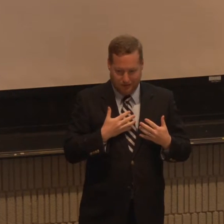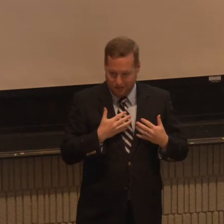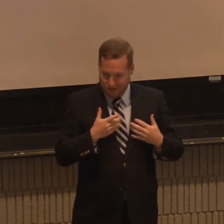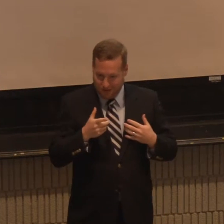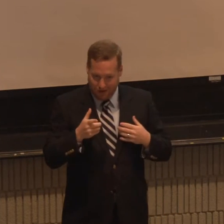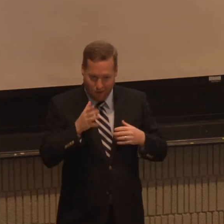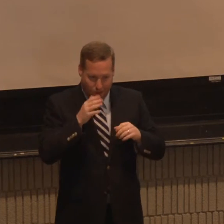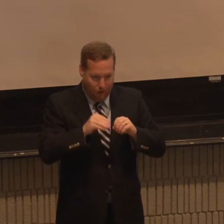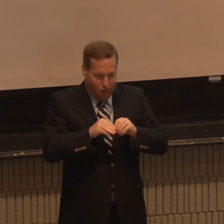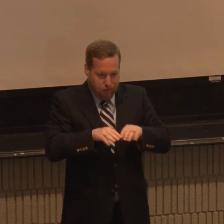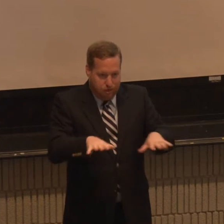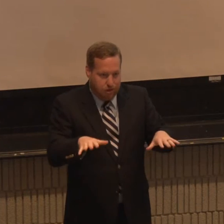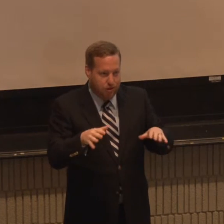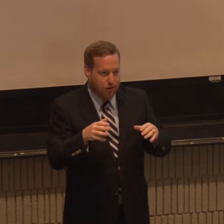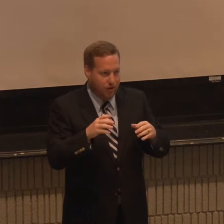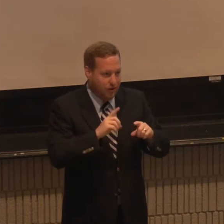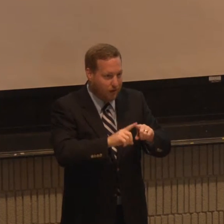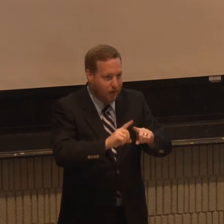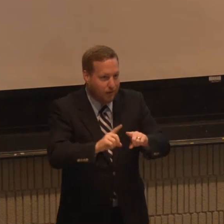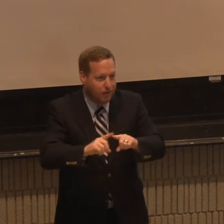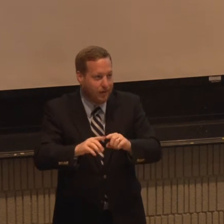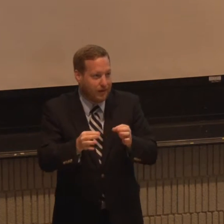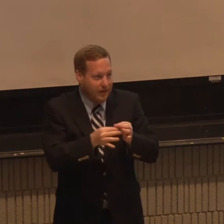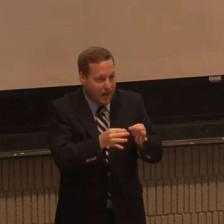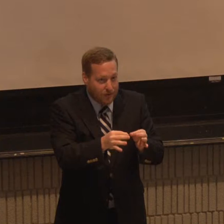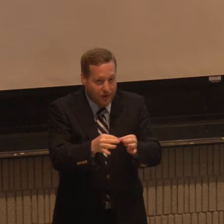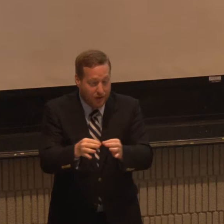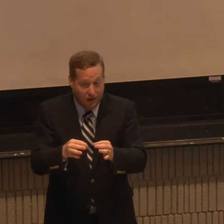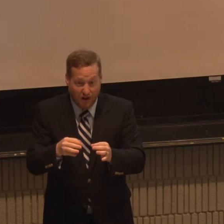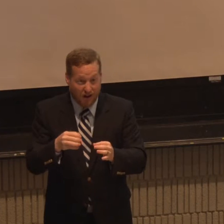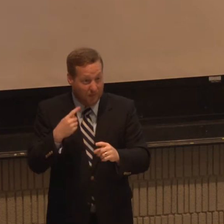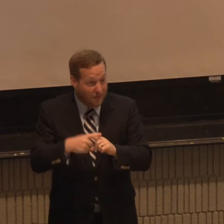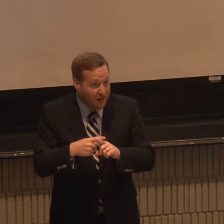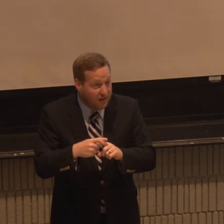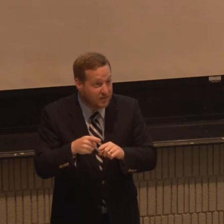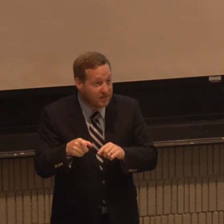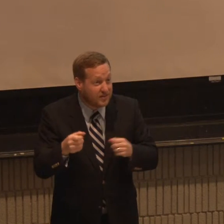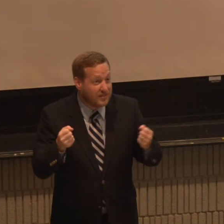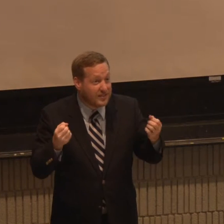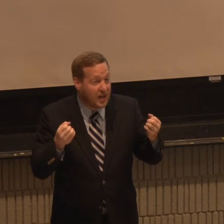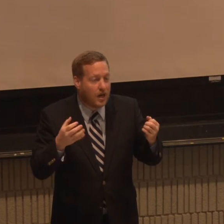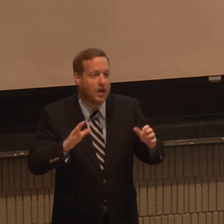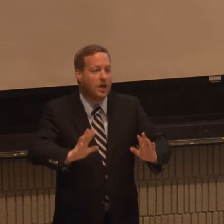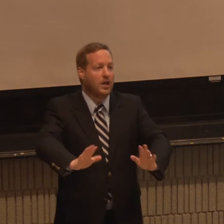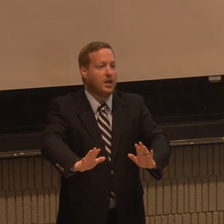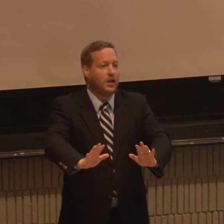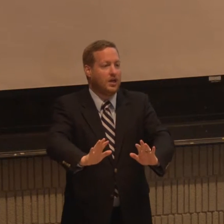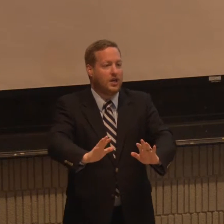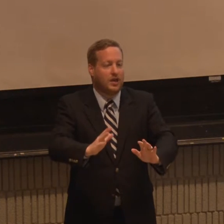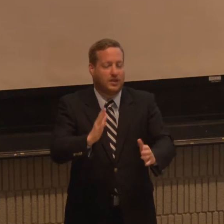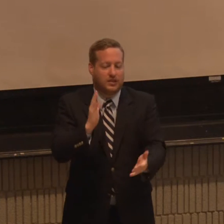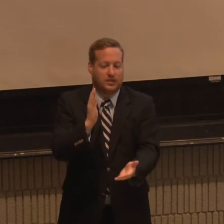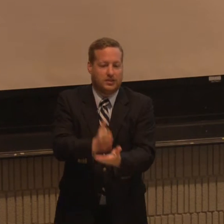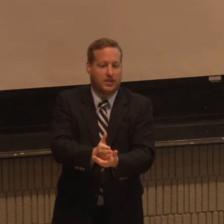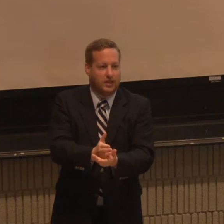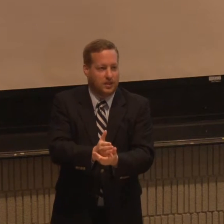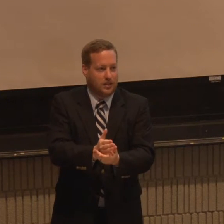And in that era, people were very frightened that we would become sort of a Tower of Babel, that there would be all these